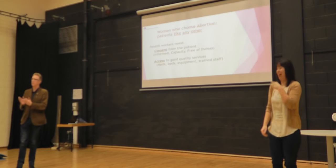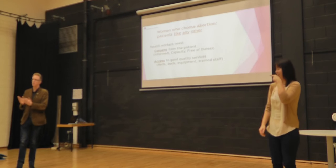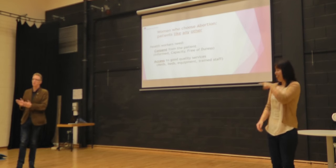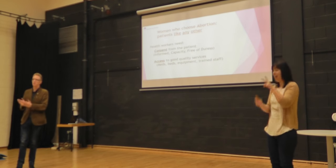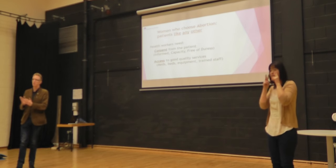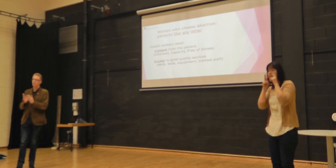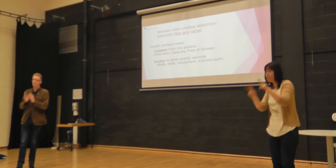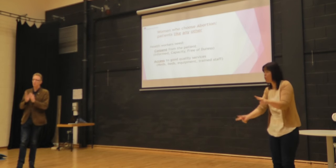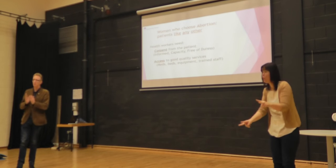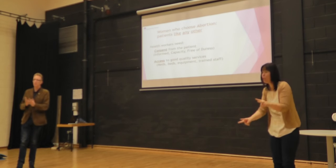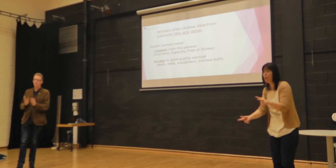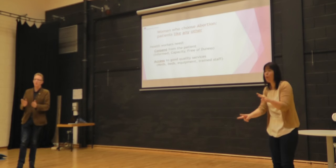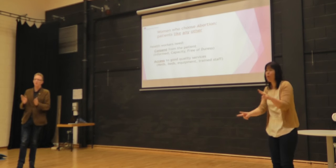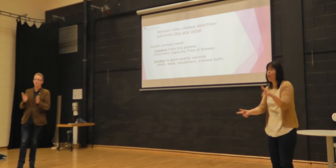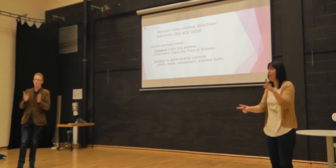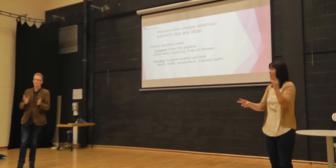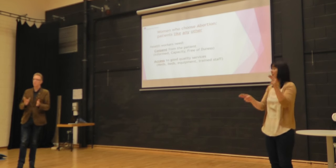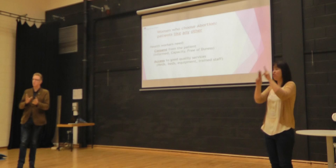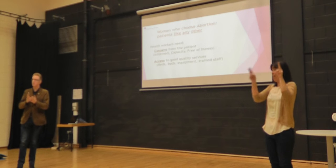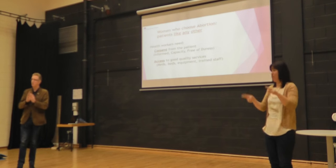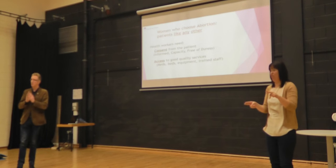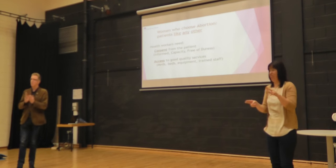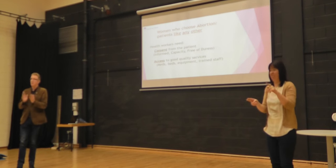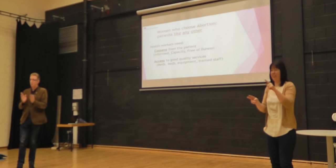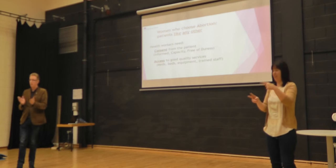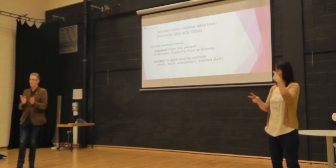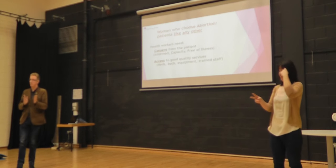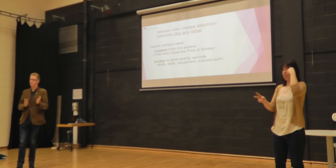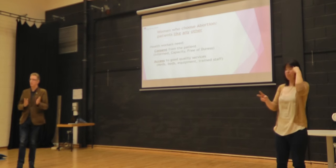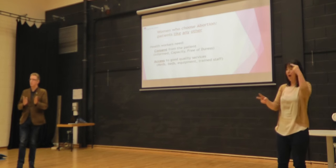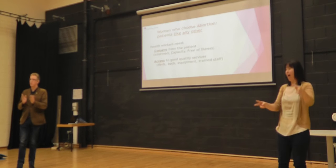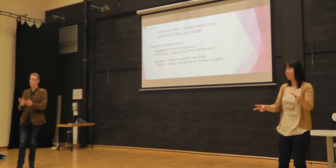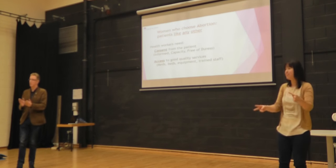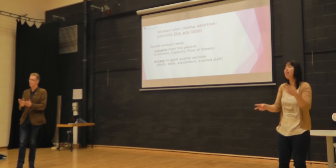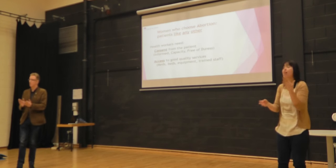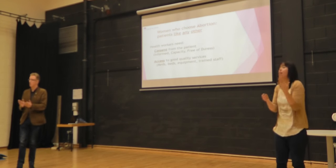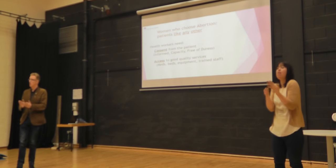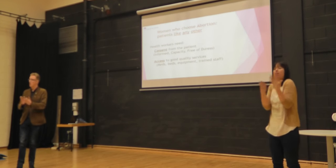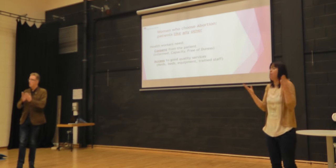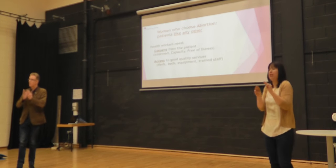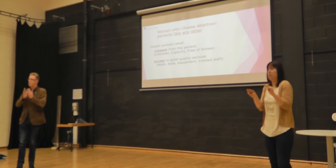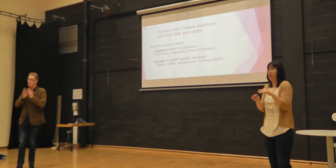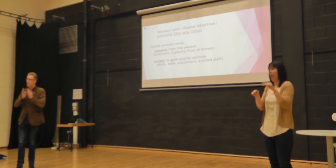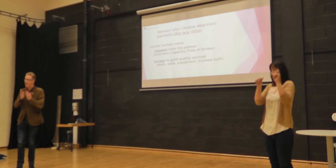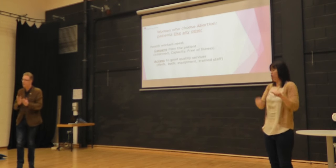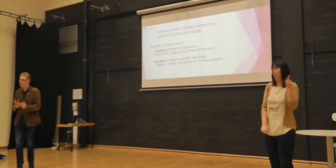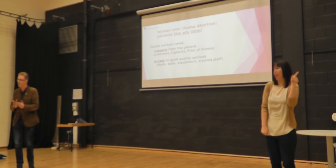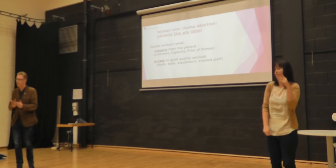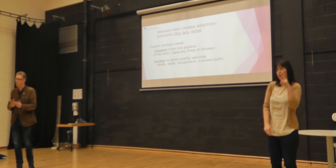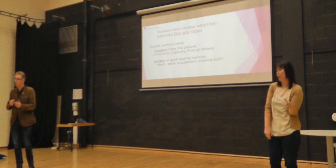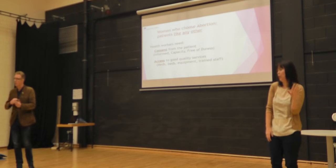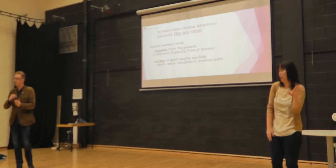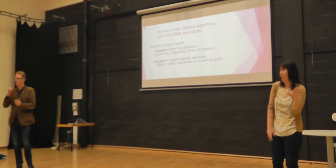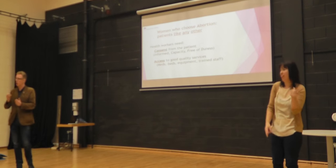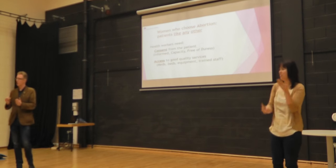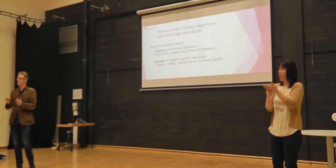view internationally. Not many medics, not many people, to be honest, share that view. But if people have that